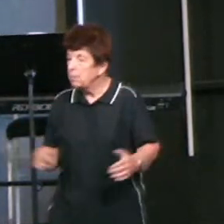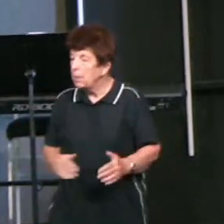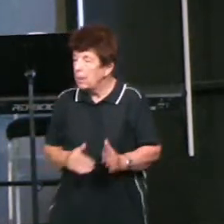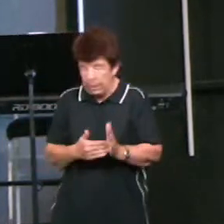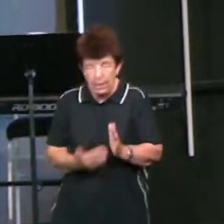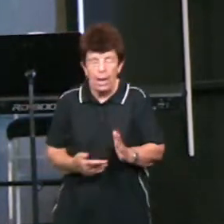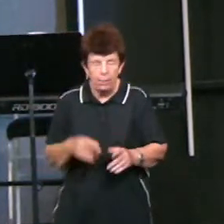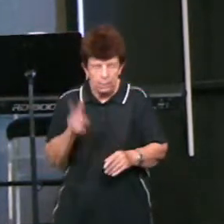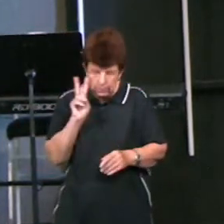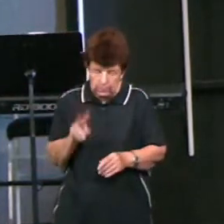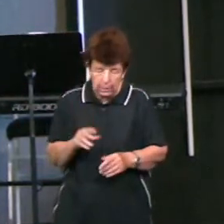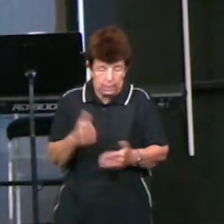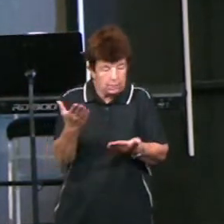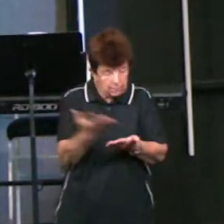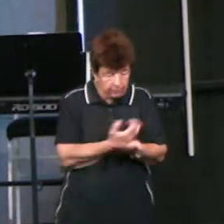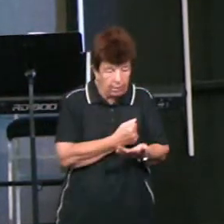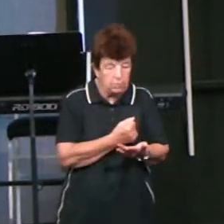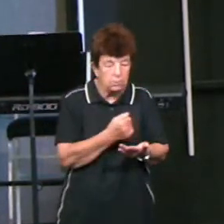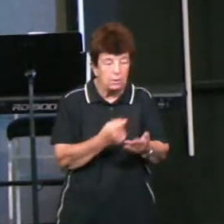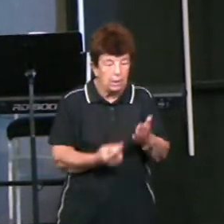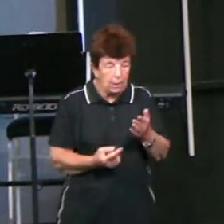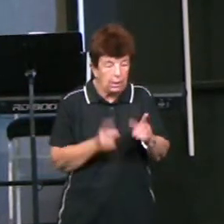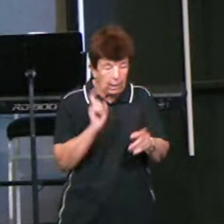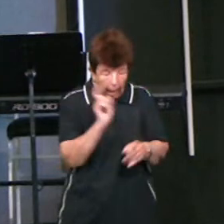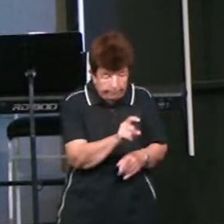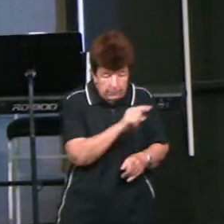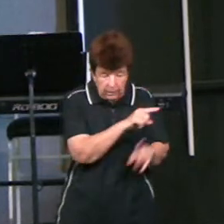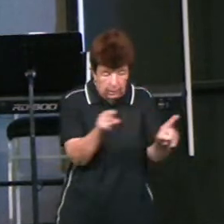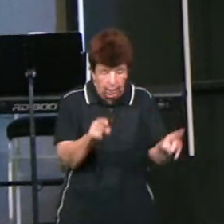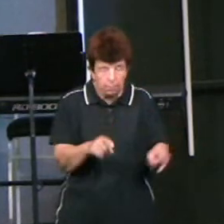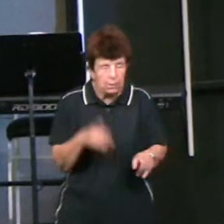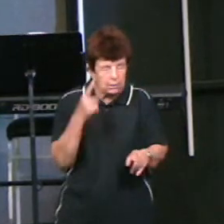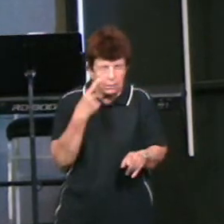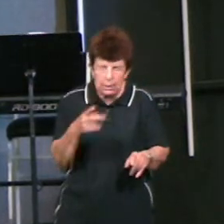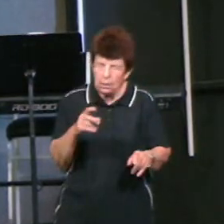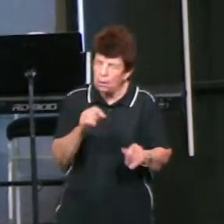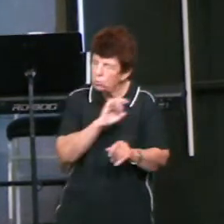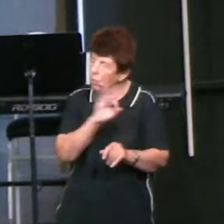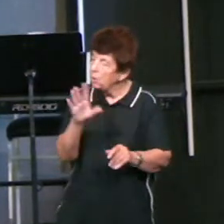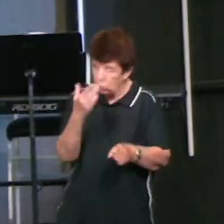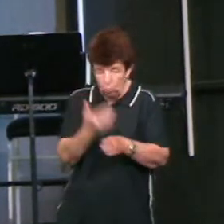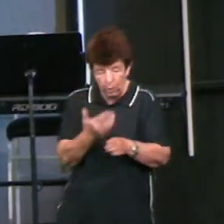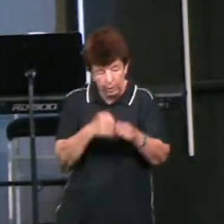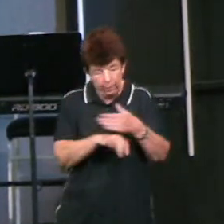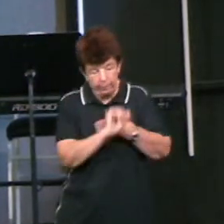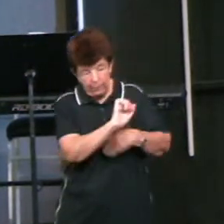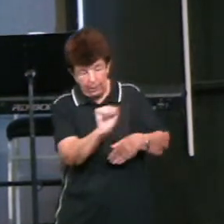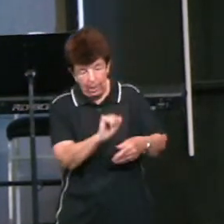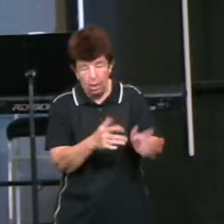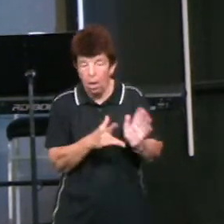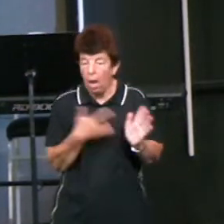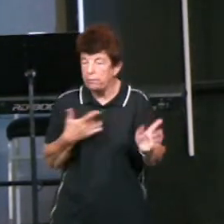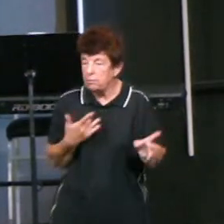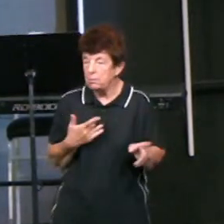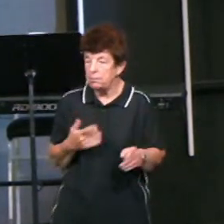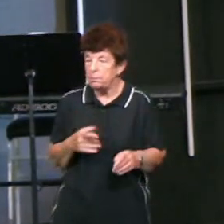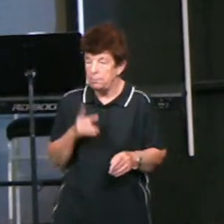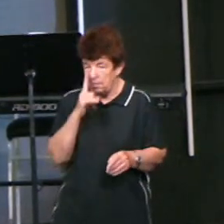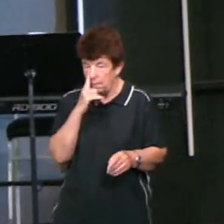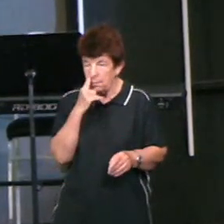he had seen that salvation had come. He had seen that Christ was working in their lives.